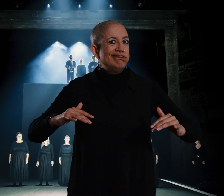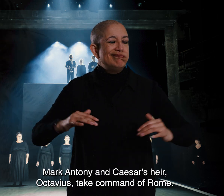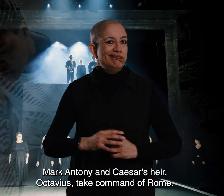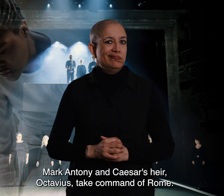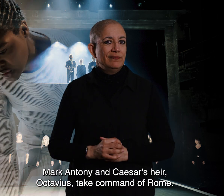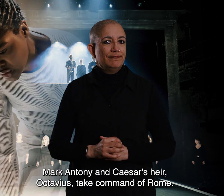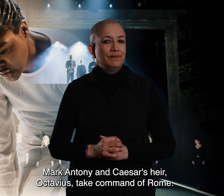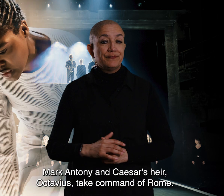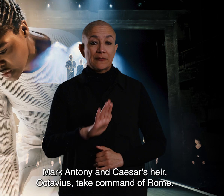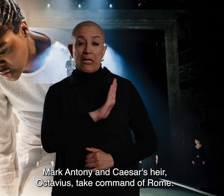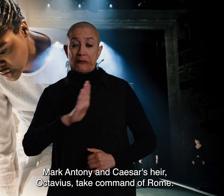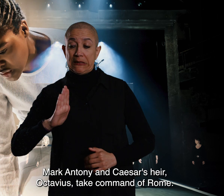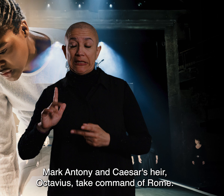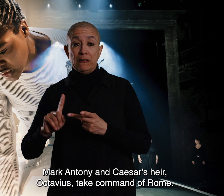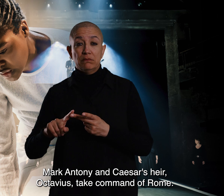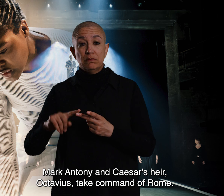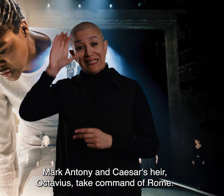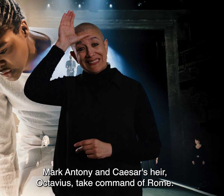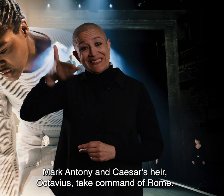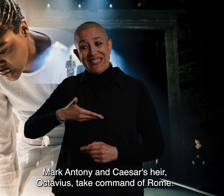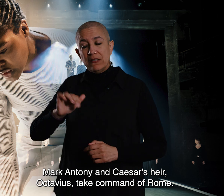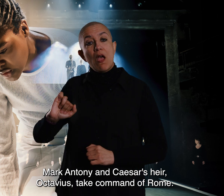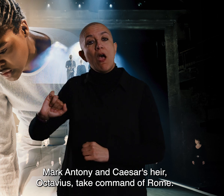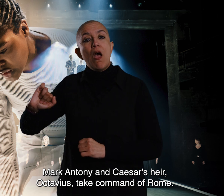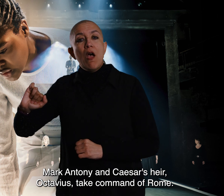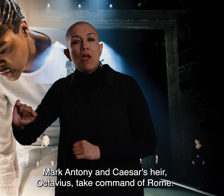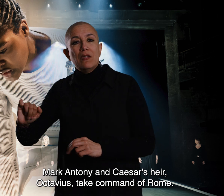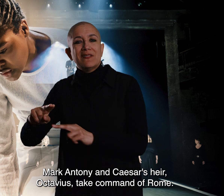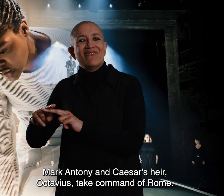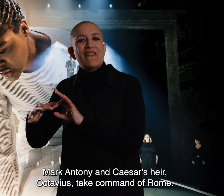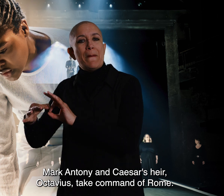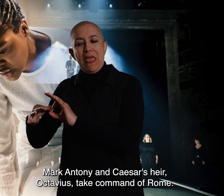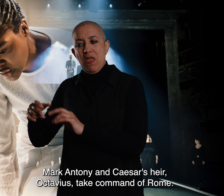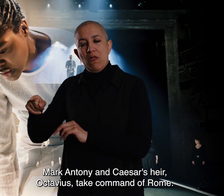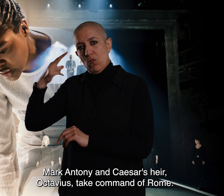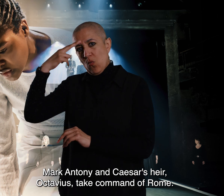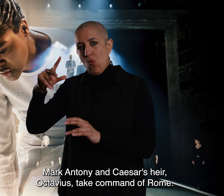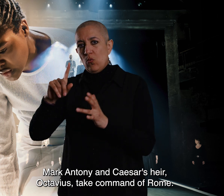Mark Antony and Caesar's heir, Octavius, take command of Rome.